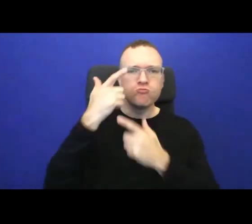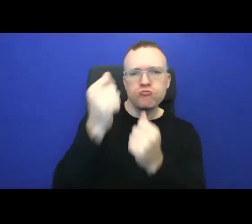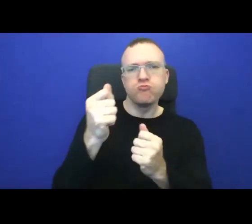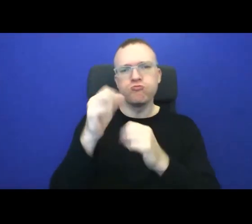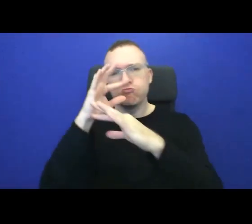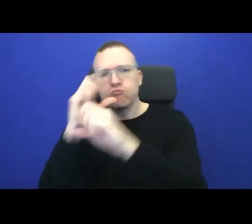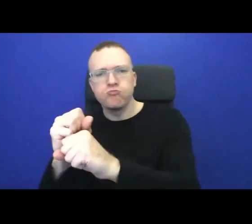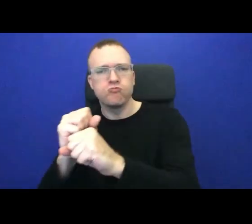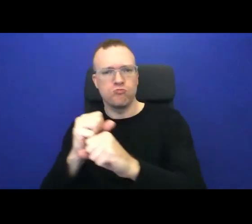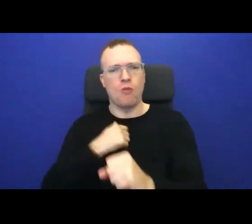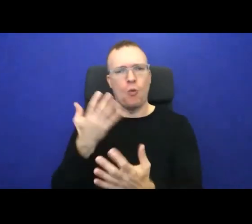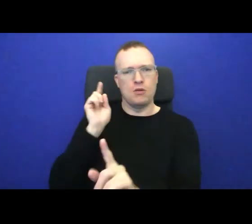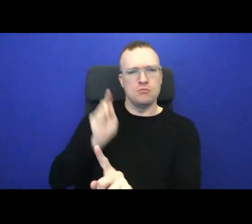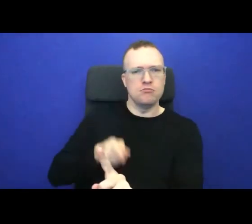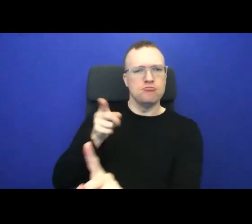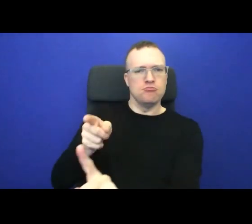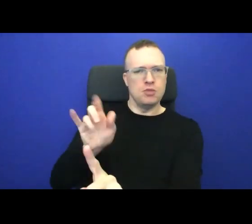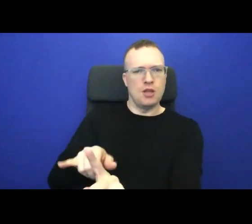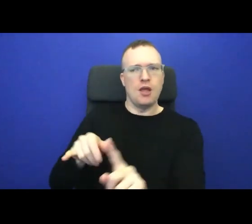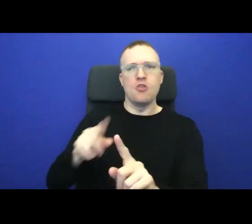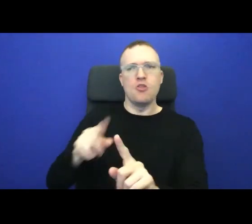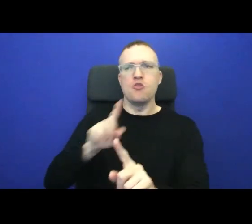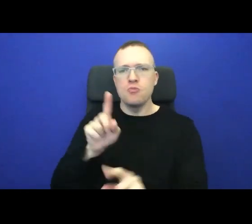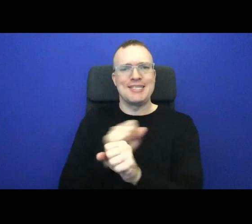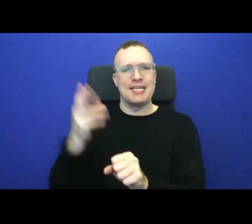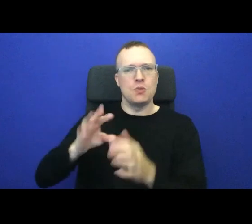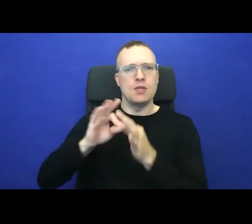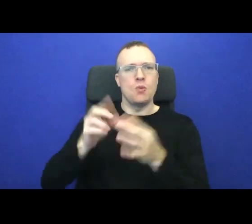and I want the real history of what happened here.